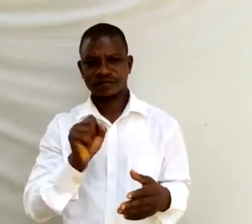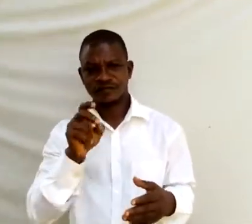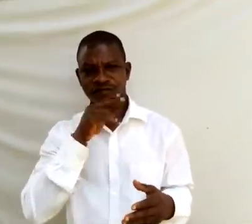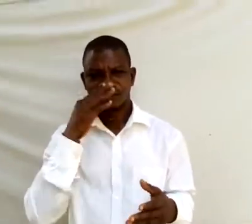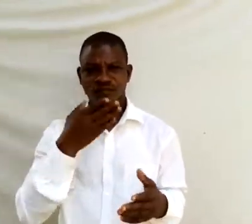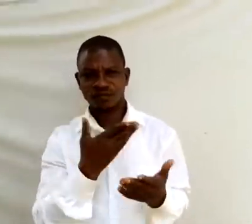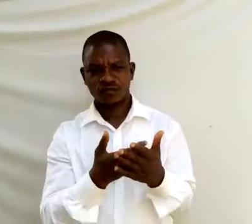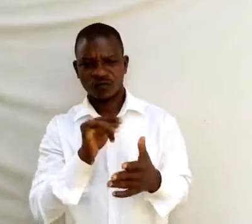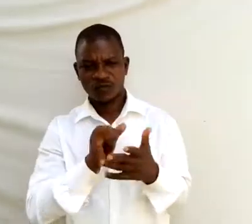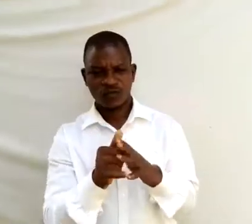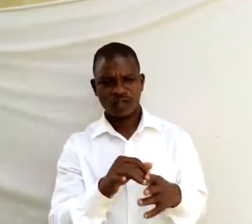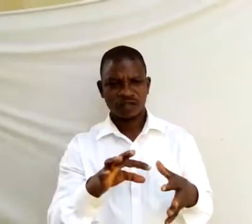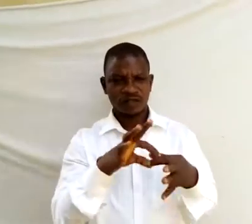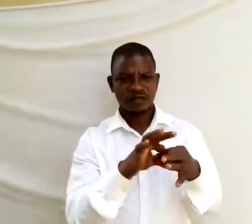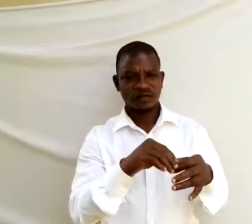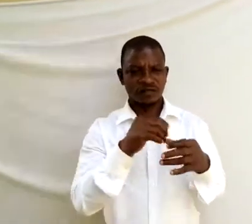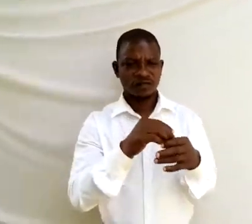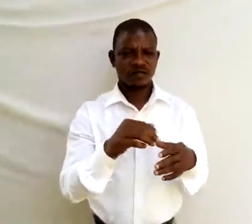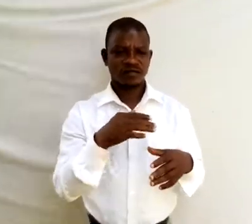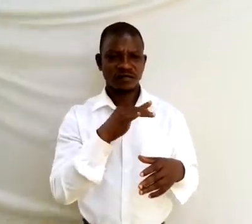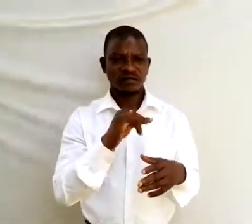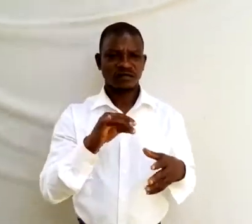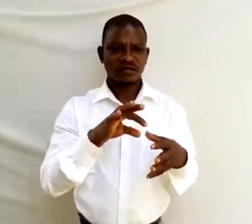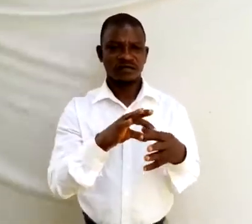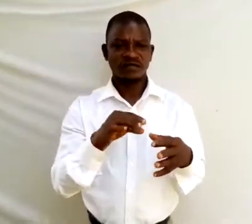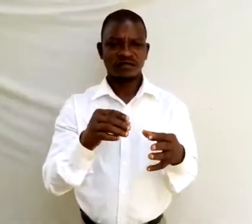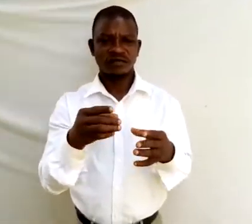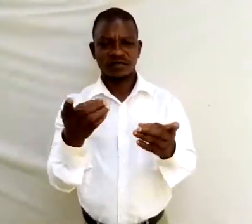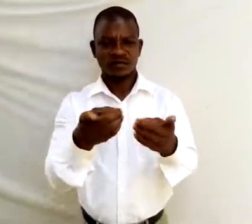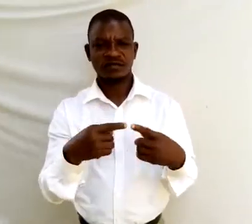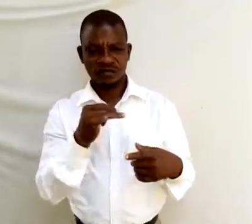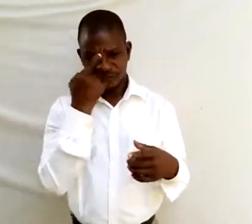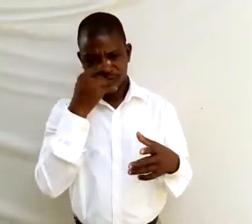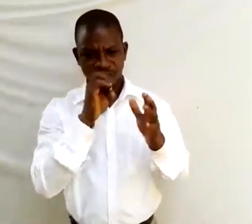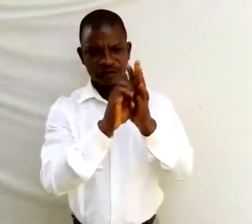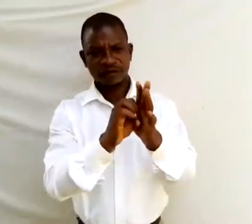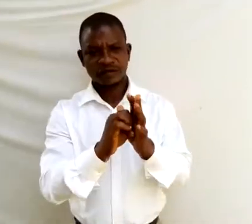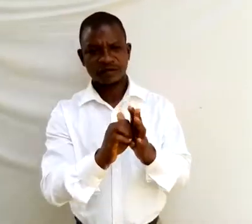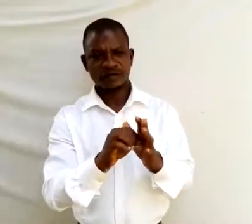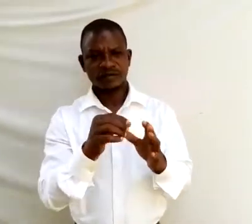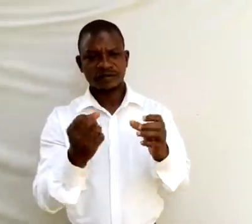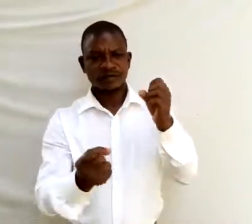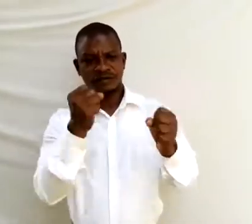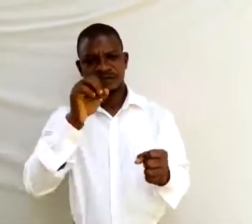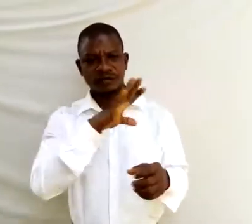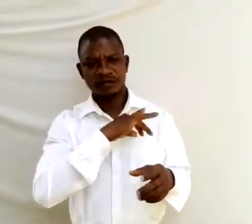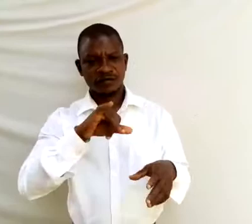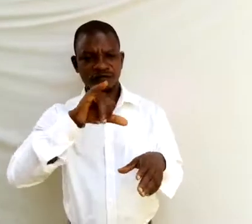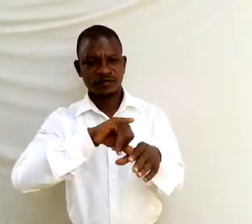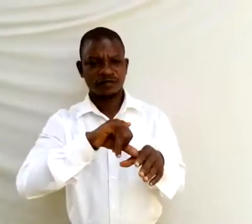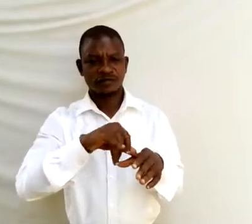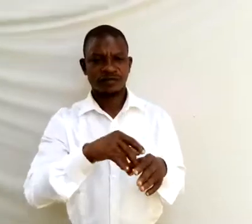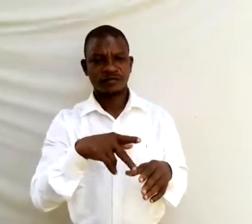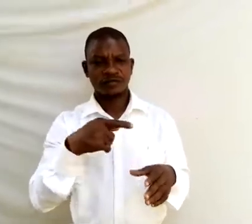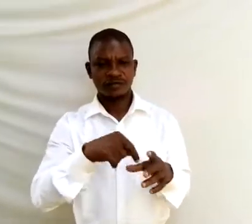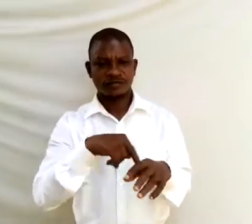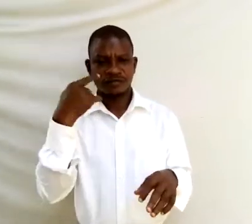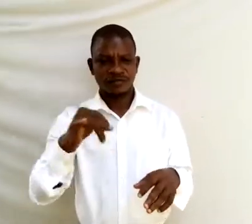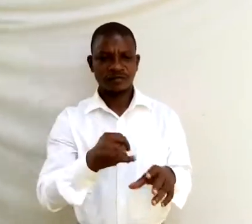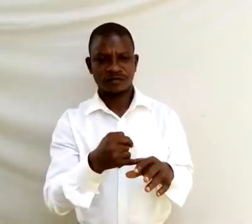that are in joint demand, for examples, are cars and petrol, pens and ink,